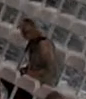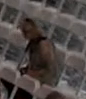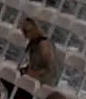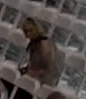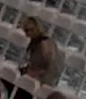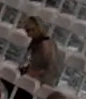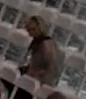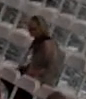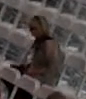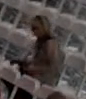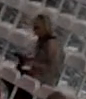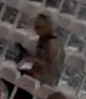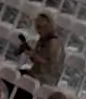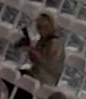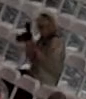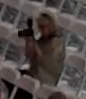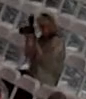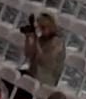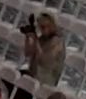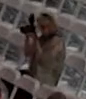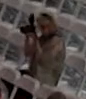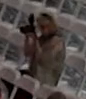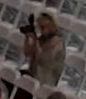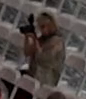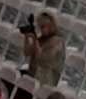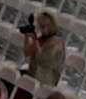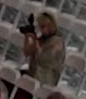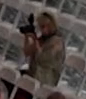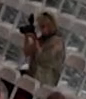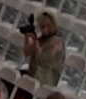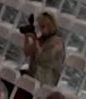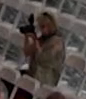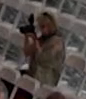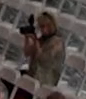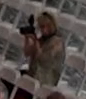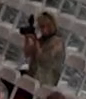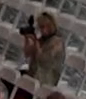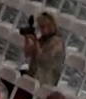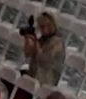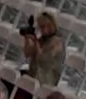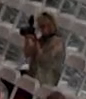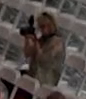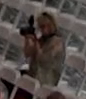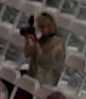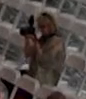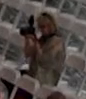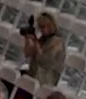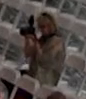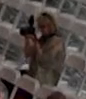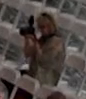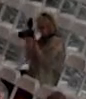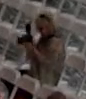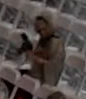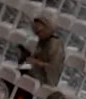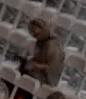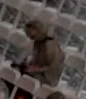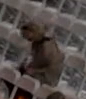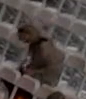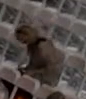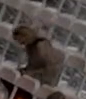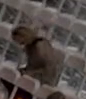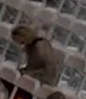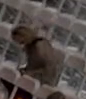it. Take your candle, go light your